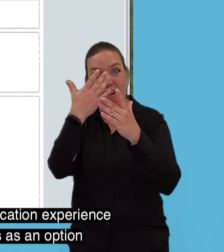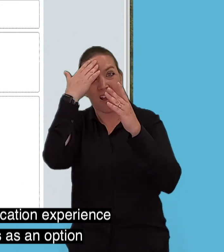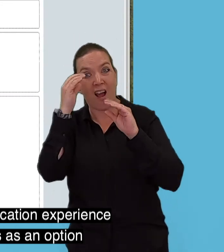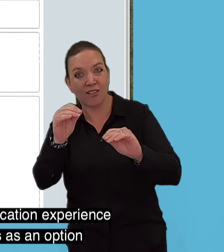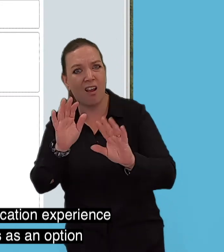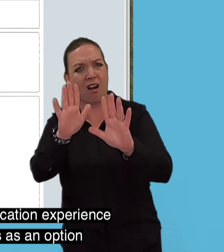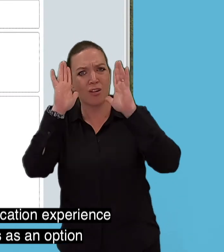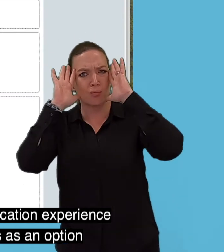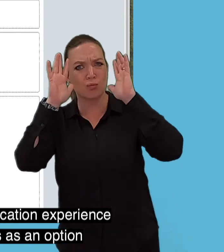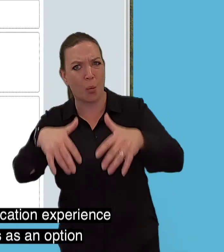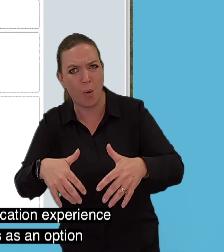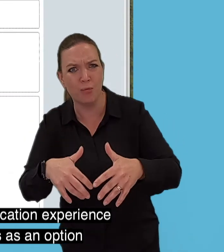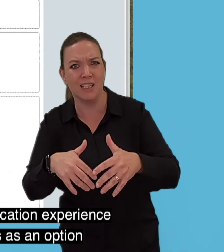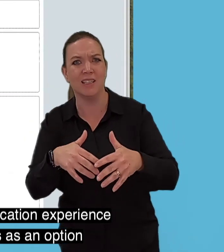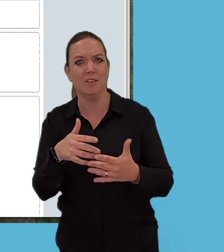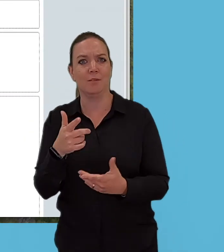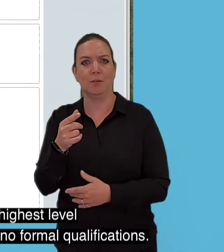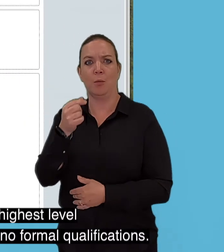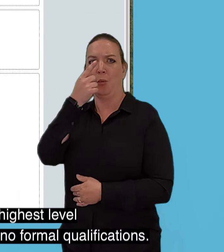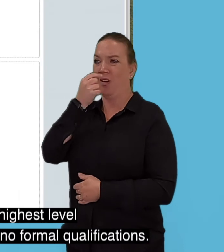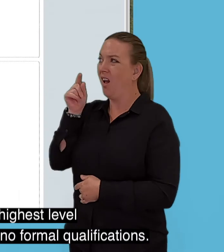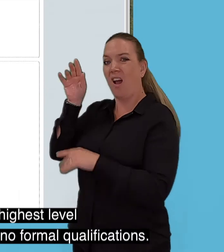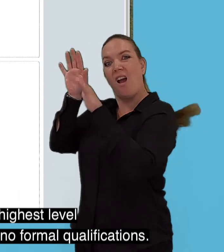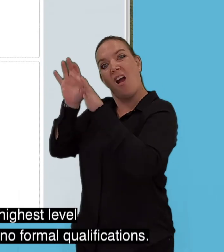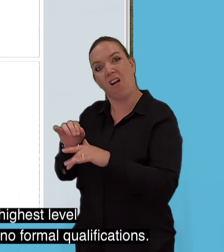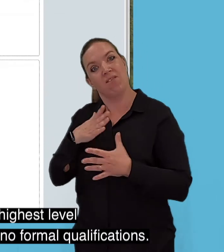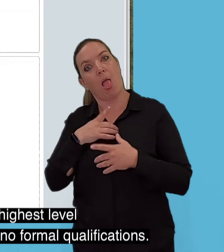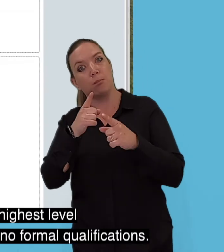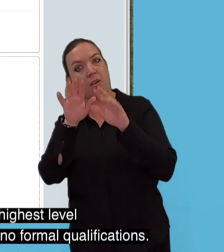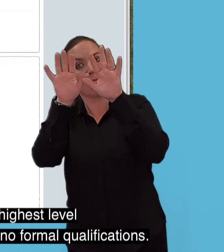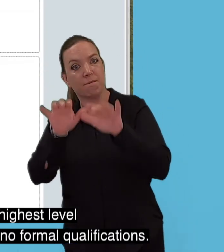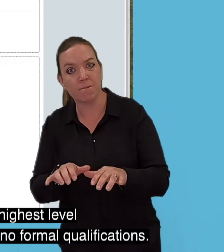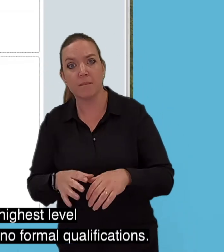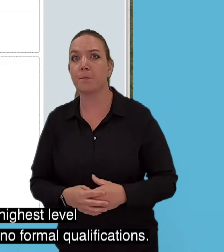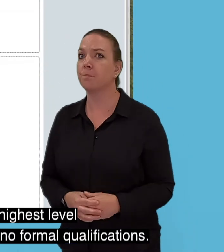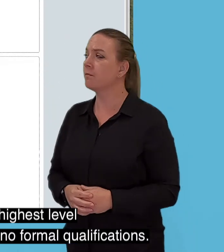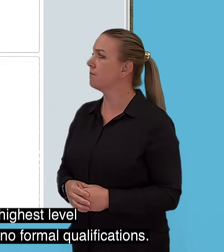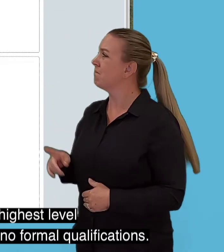experience prior to applying, you can select this as an option on the drop-down menu about the highest level of